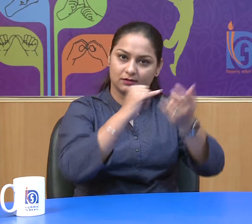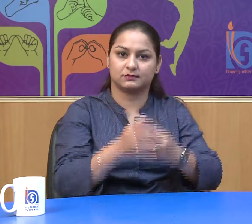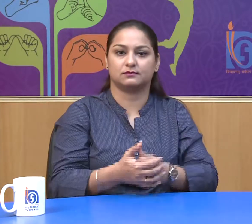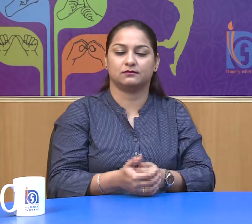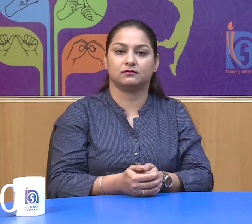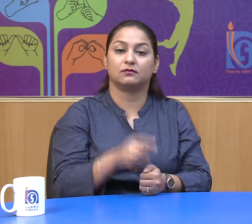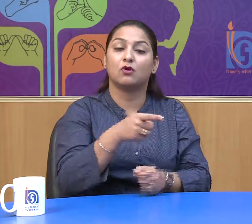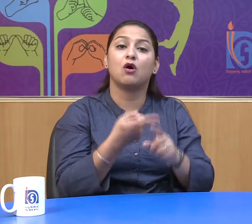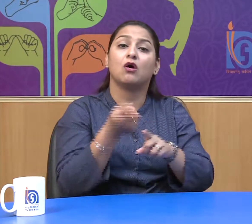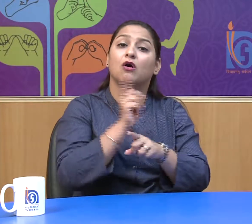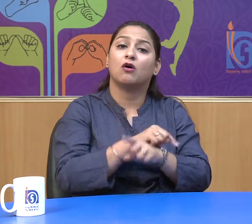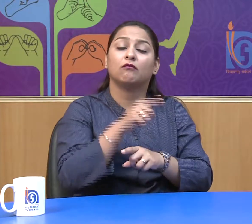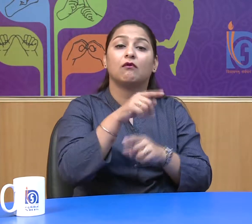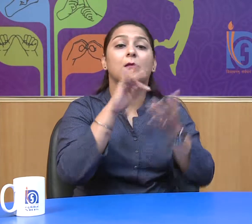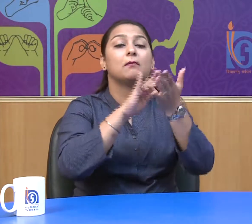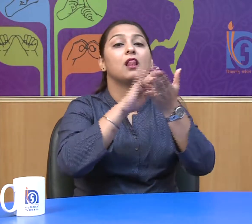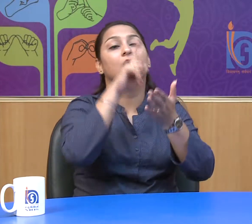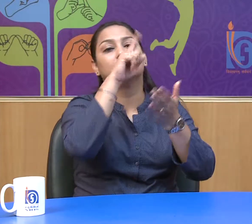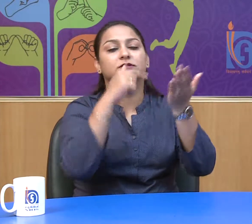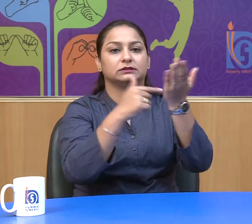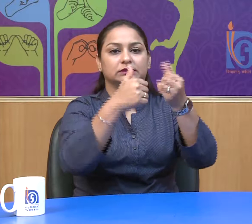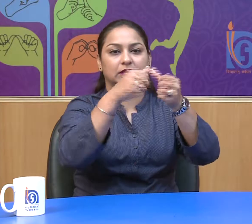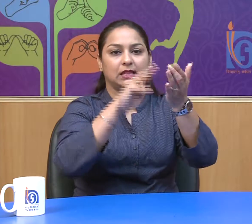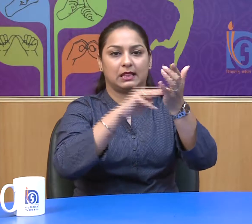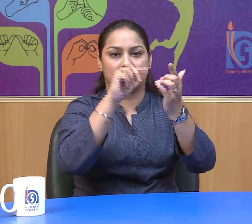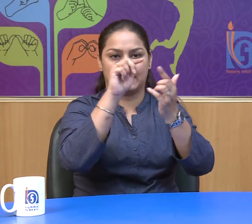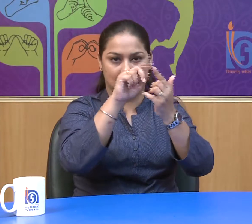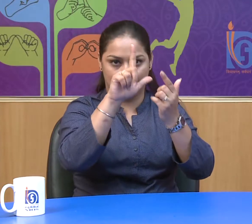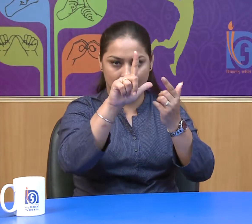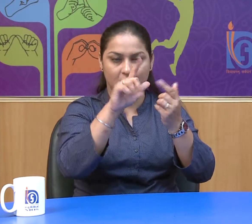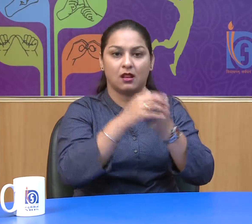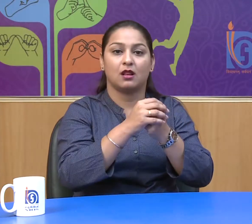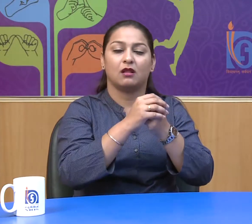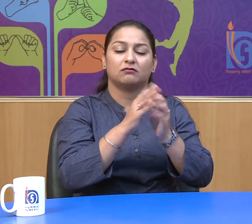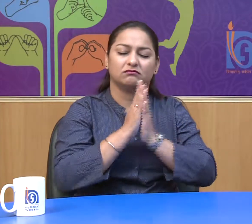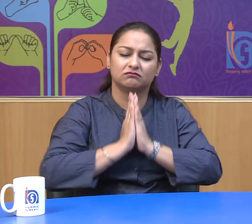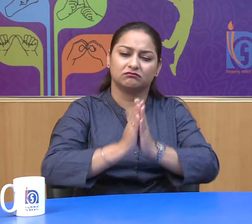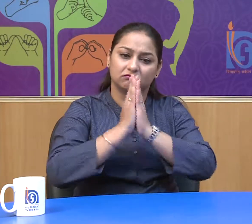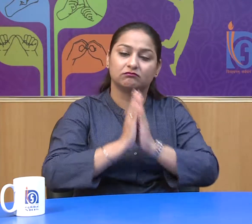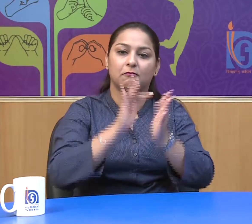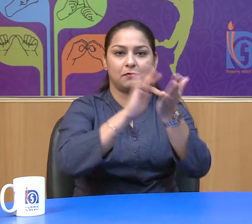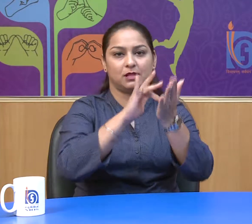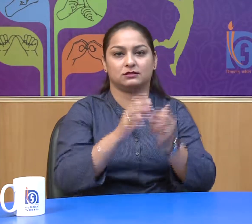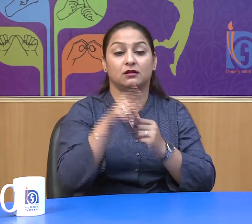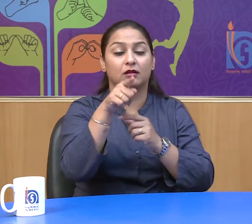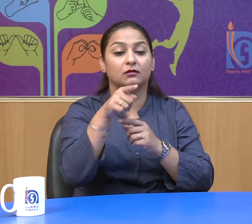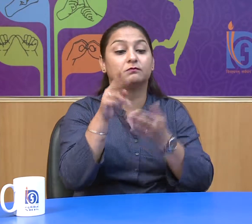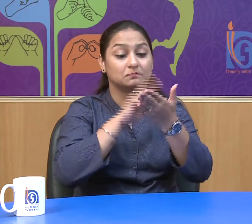of the Tamil devotional cult. You will read about them later in this